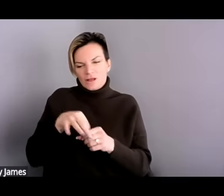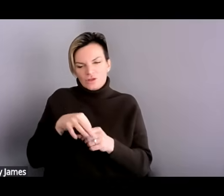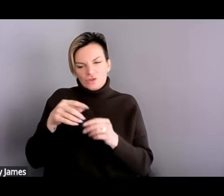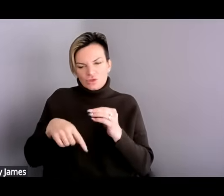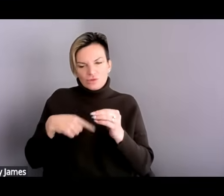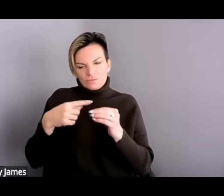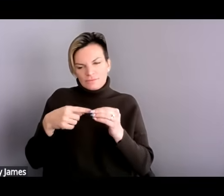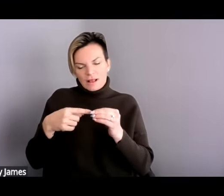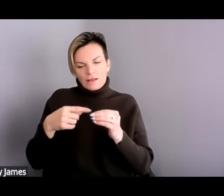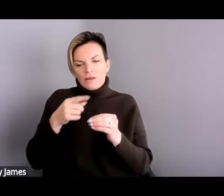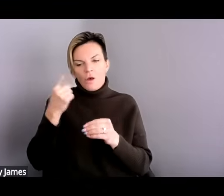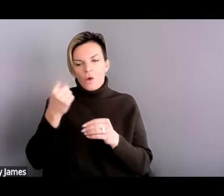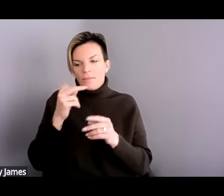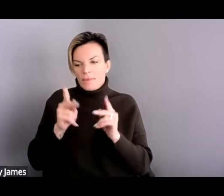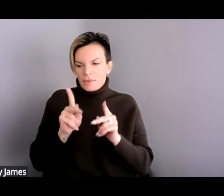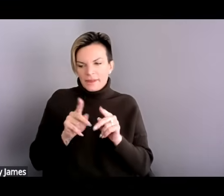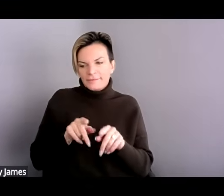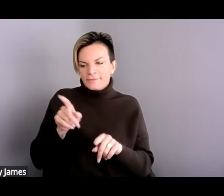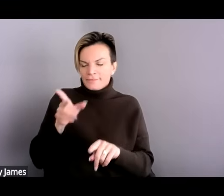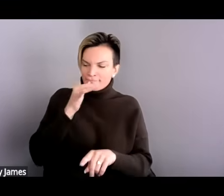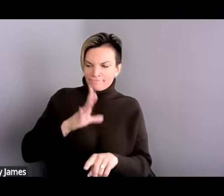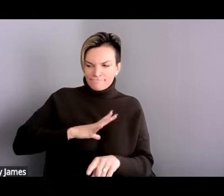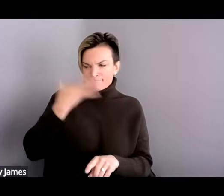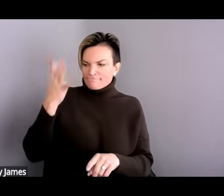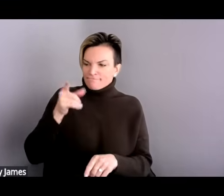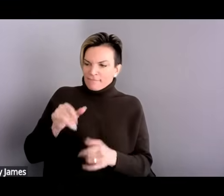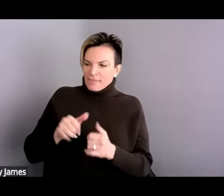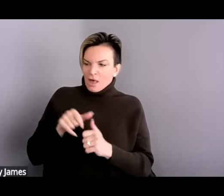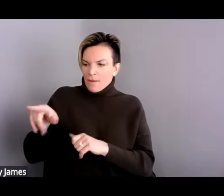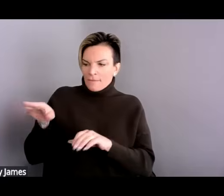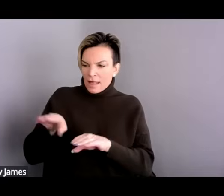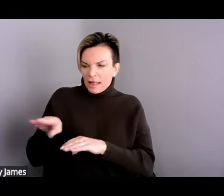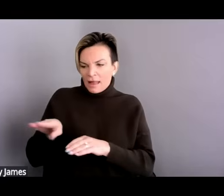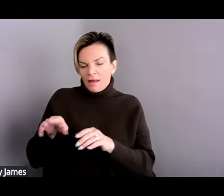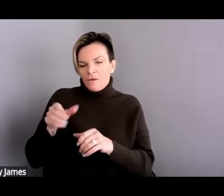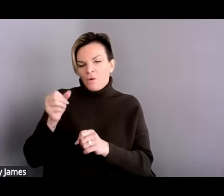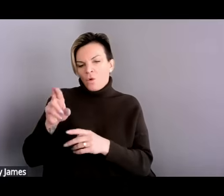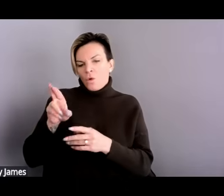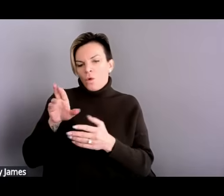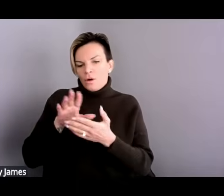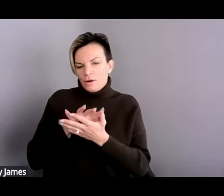circulator conduct or the way the circulators have completed the circulator block.